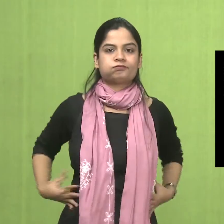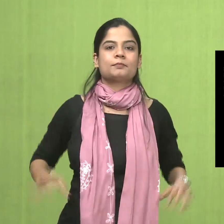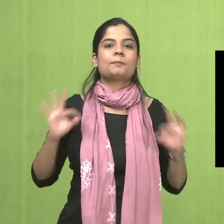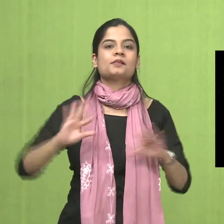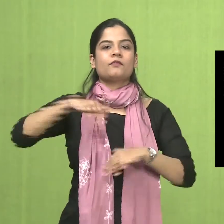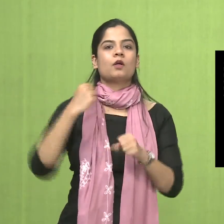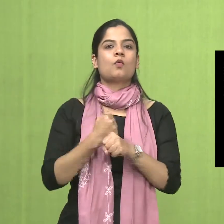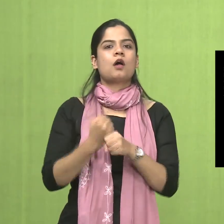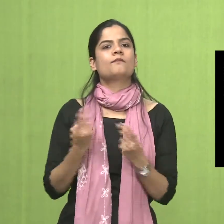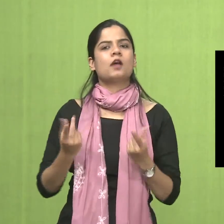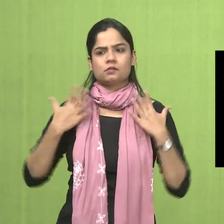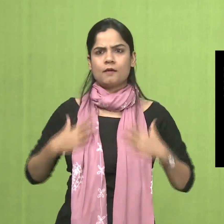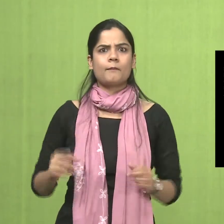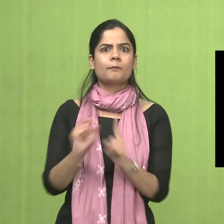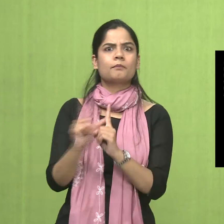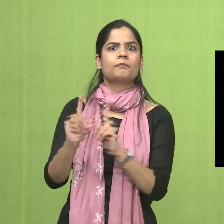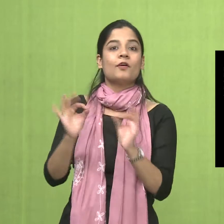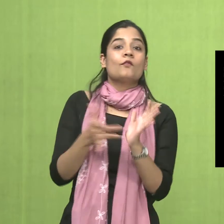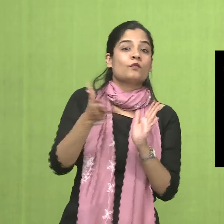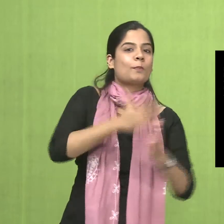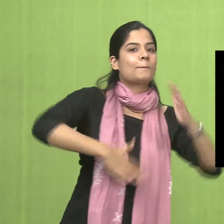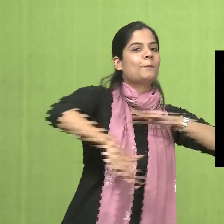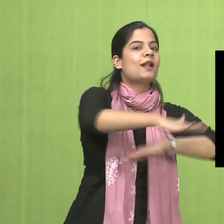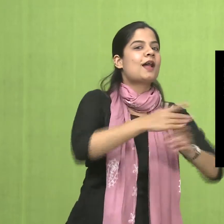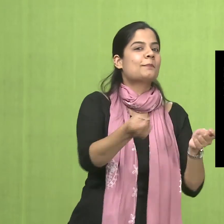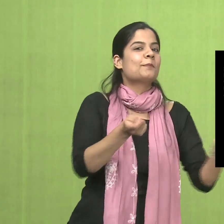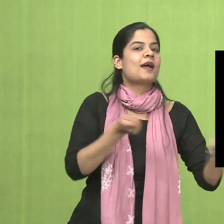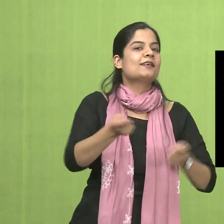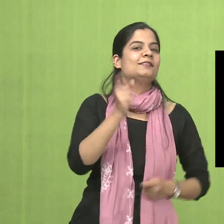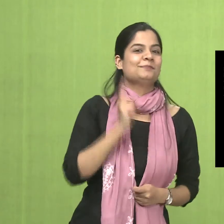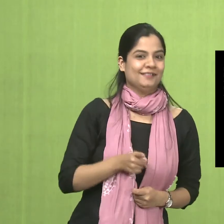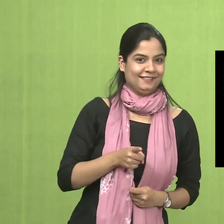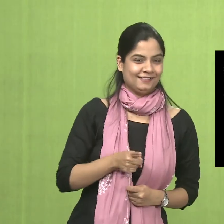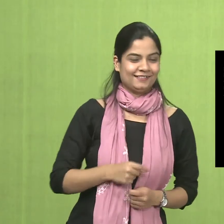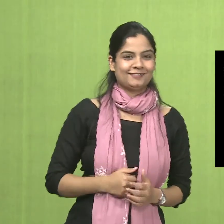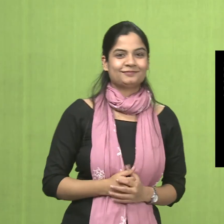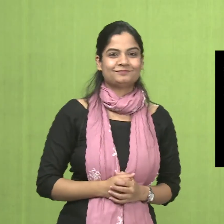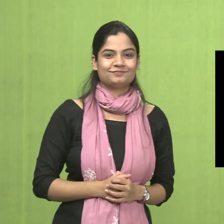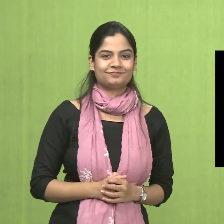things at your height when you're doing the work. So it all comes from management and planning.